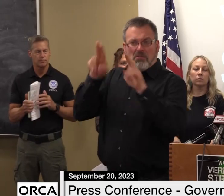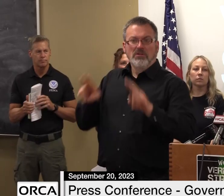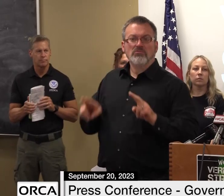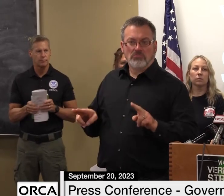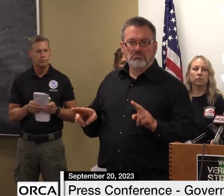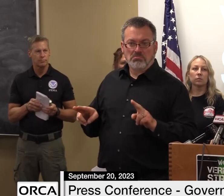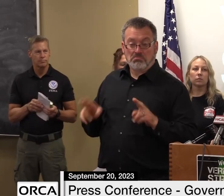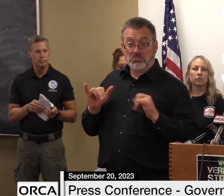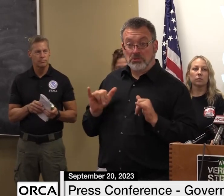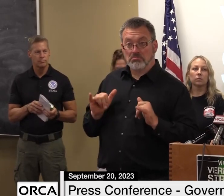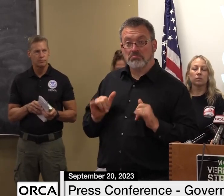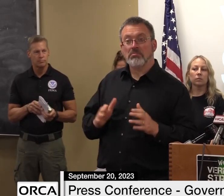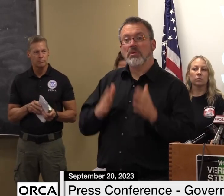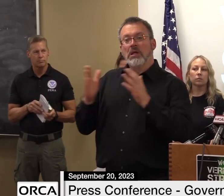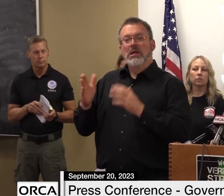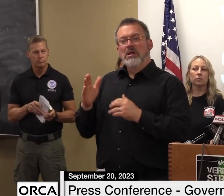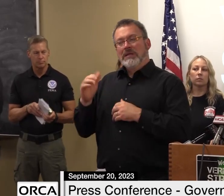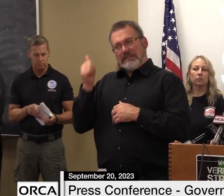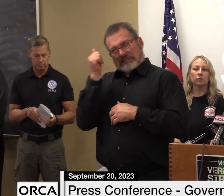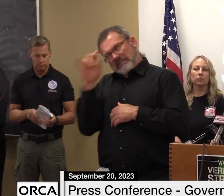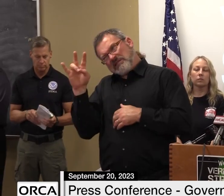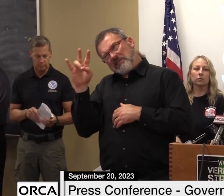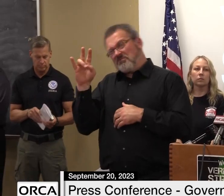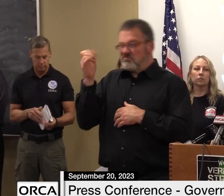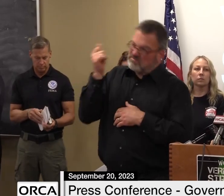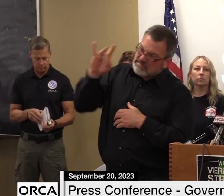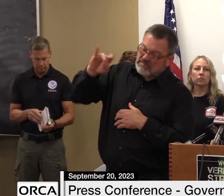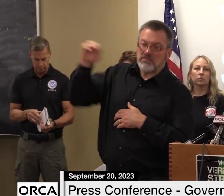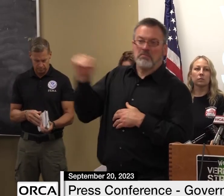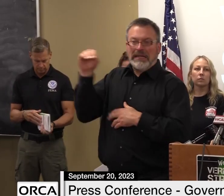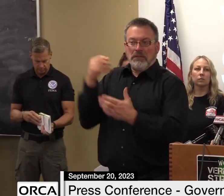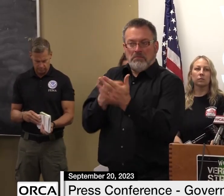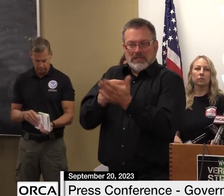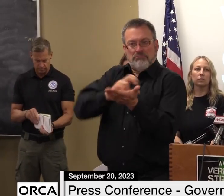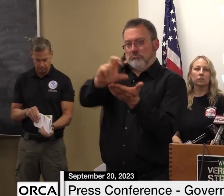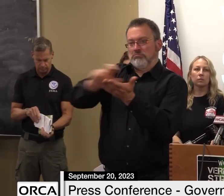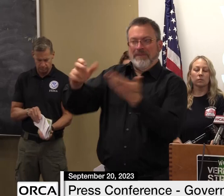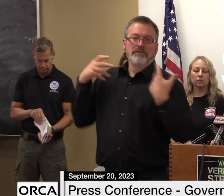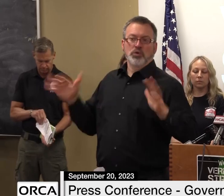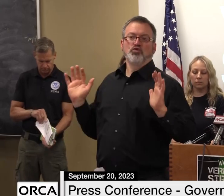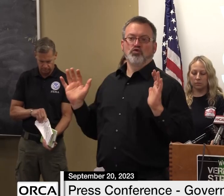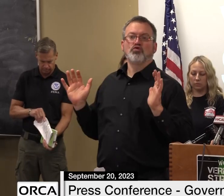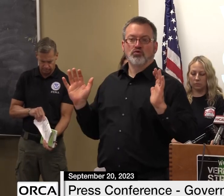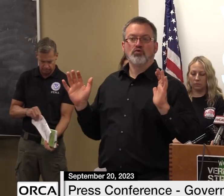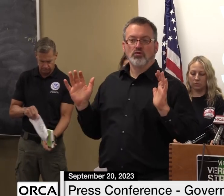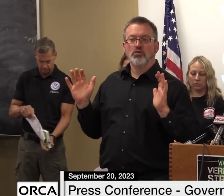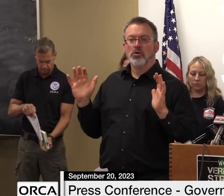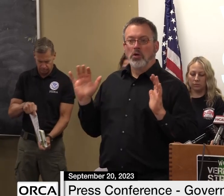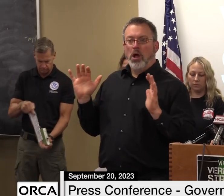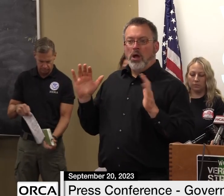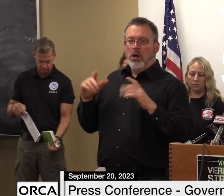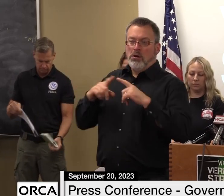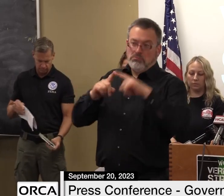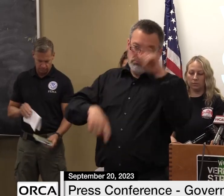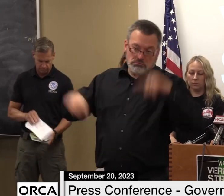around $17 to $18 million has gone out to Vermonters for everything from housing repair,